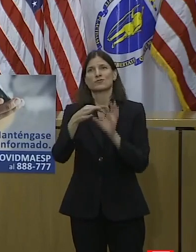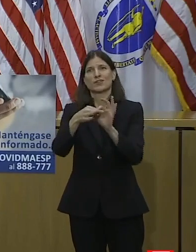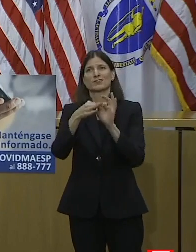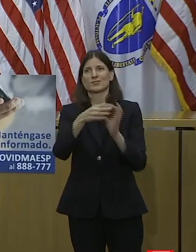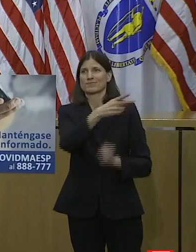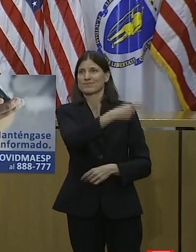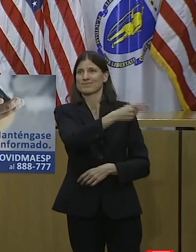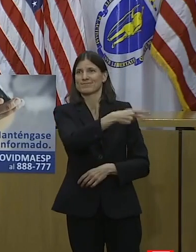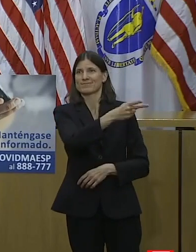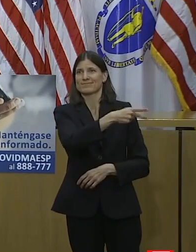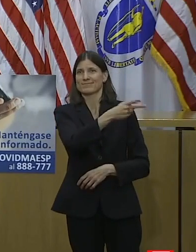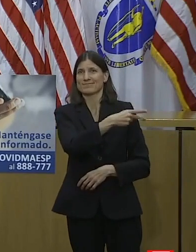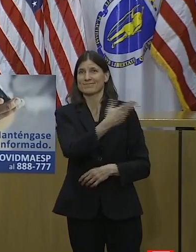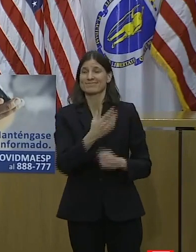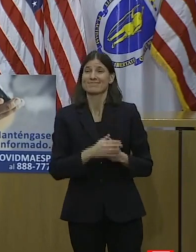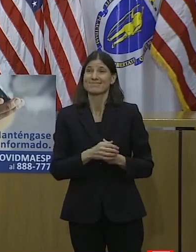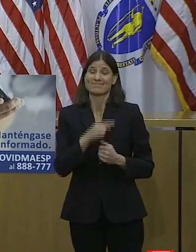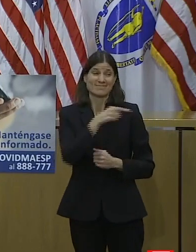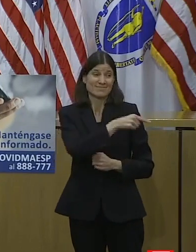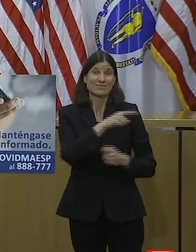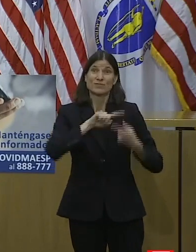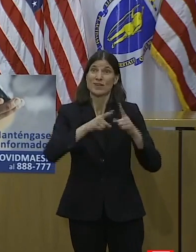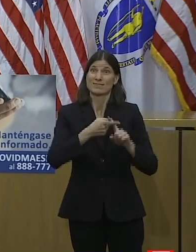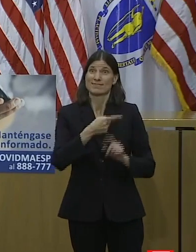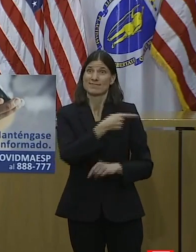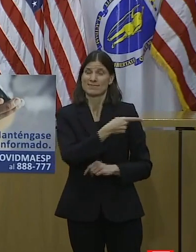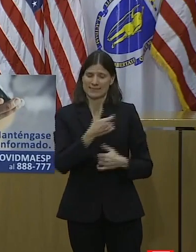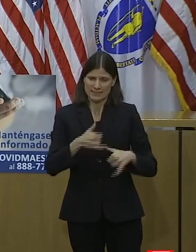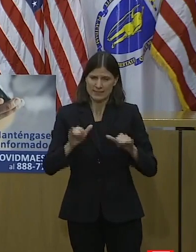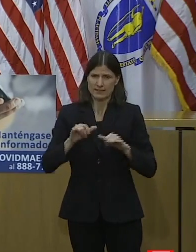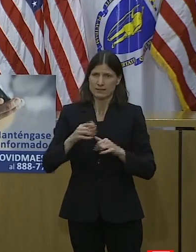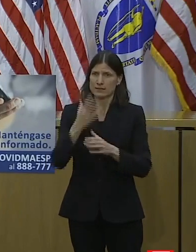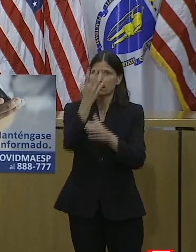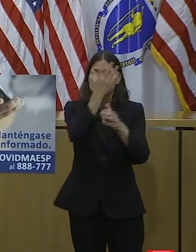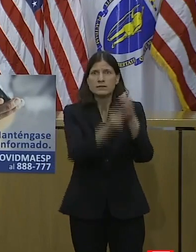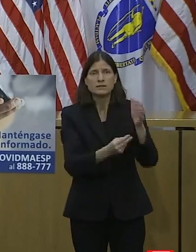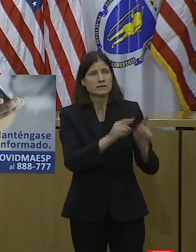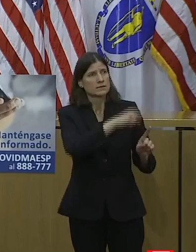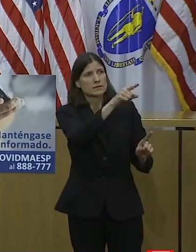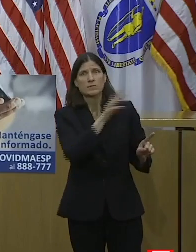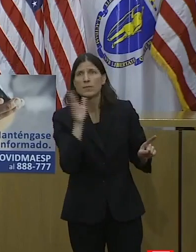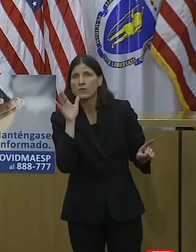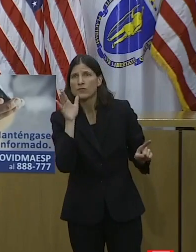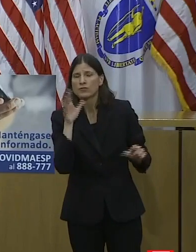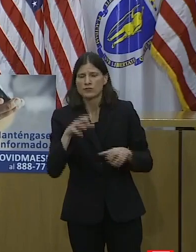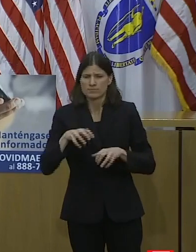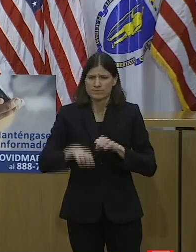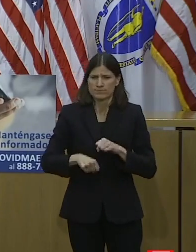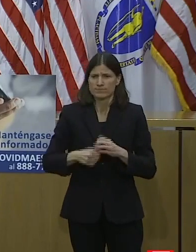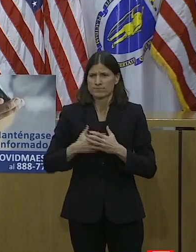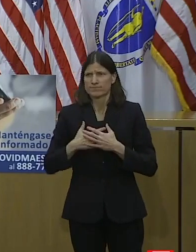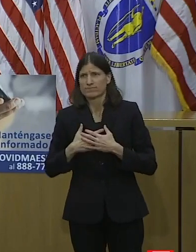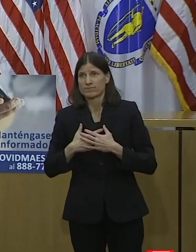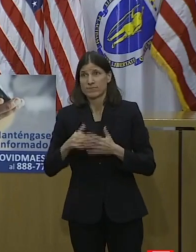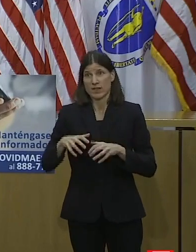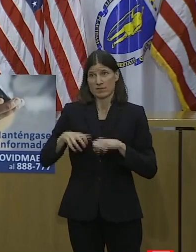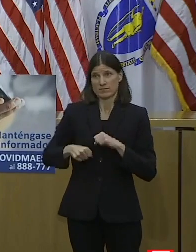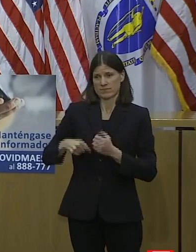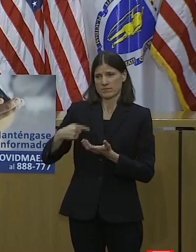that people believe in and hold on to, that's this chance to say